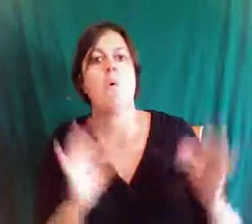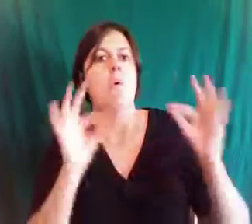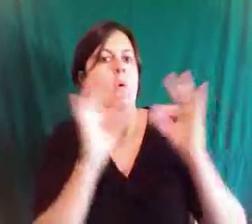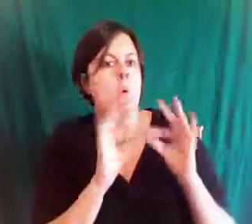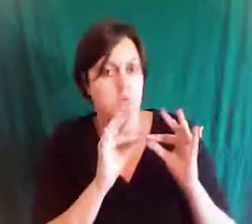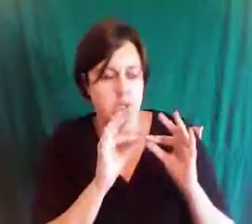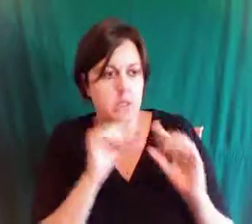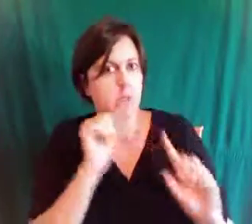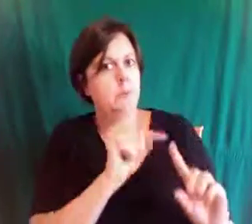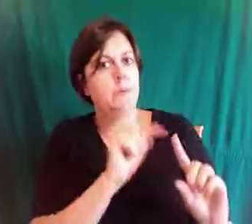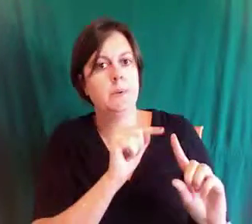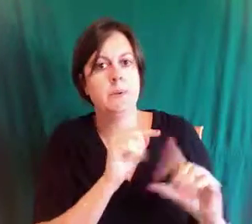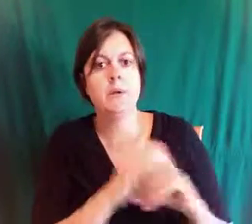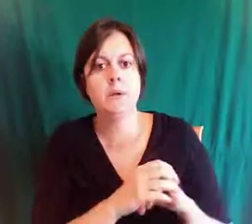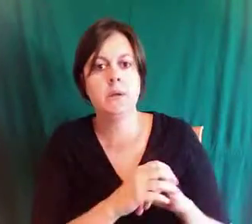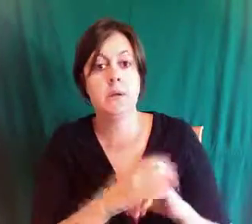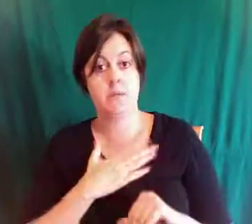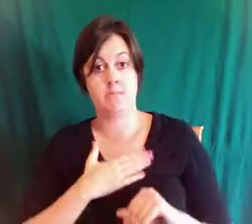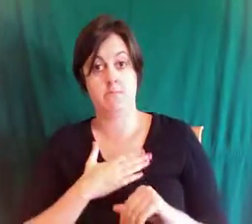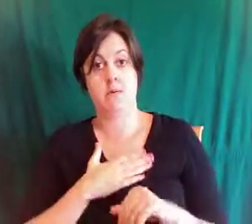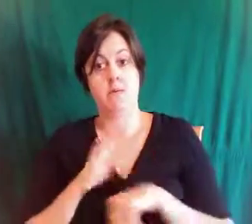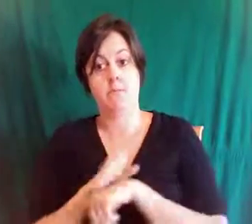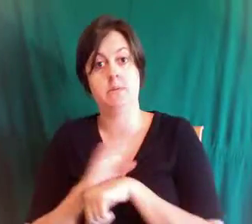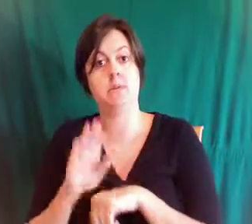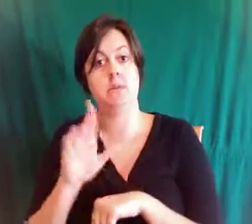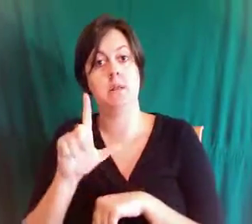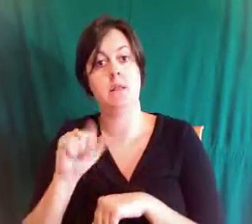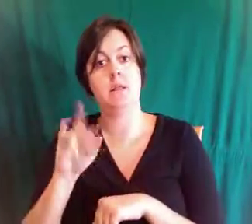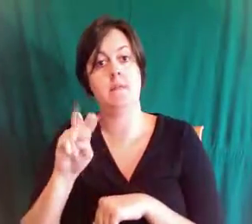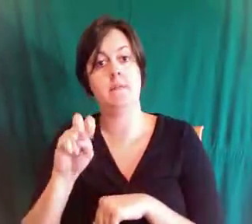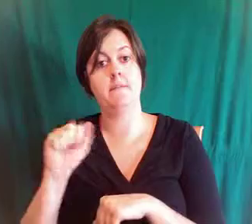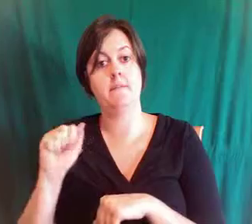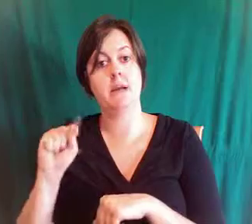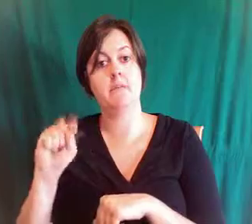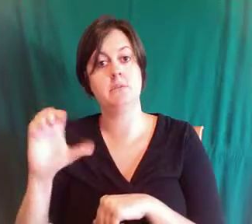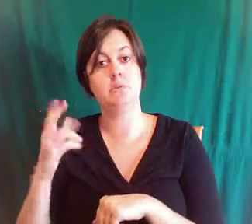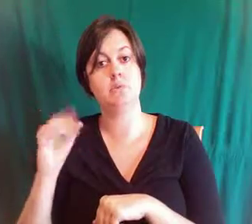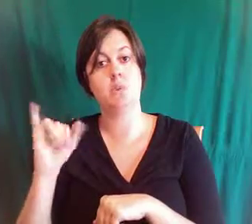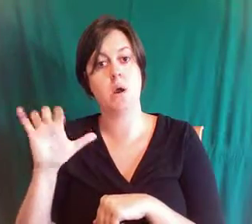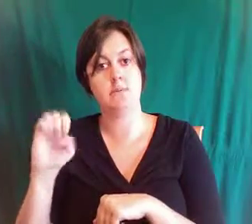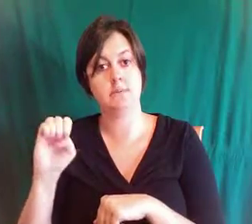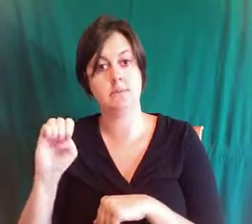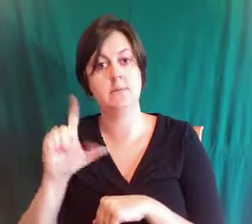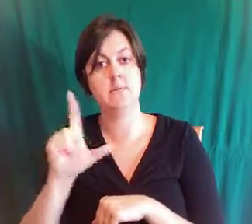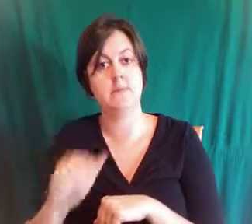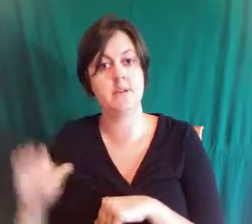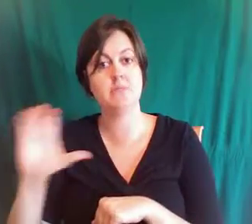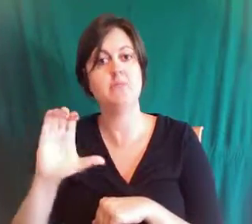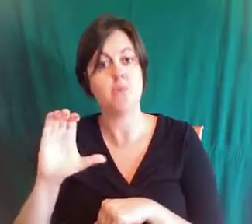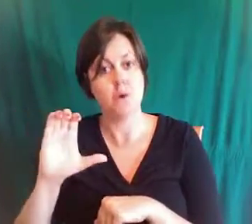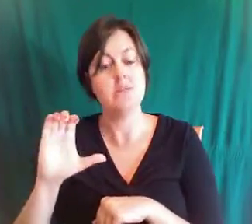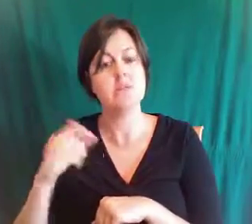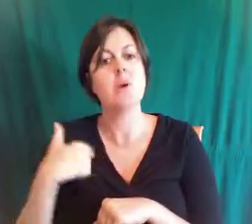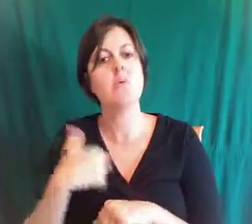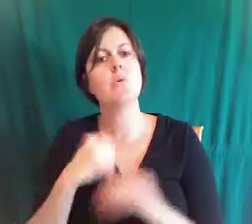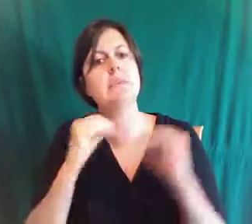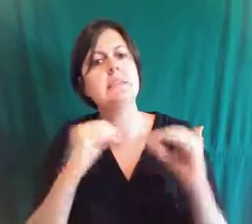what we're doing at Live a Choice is we're teaching people to look at what you do in your